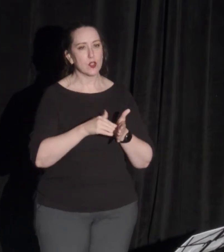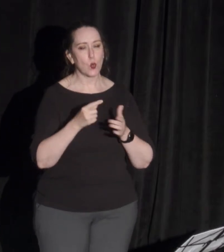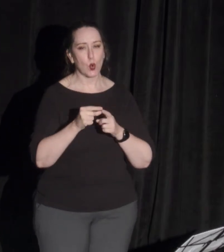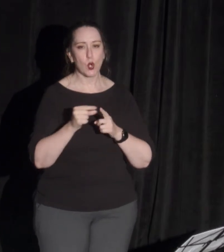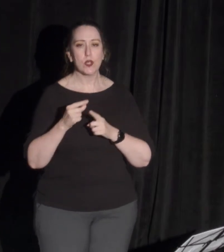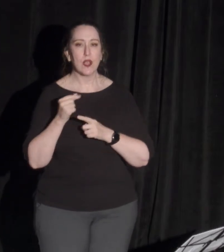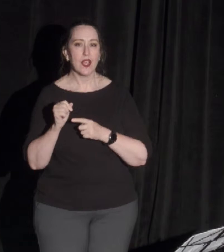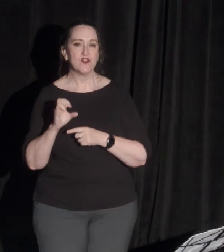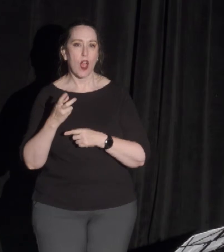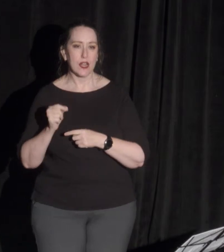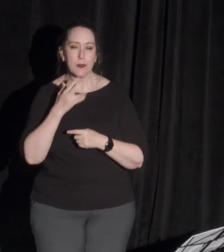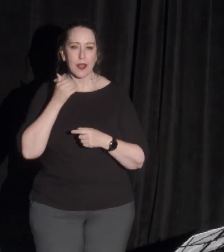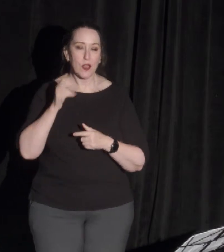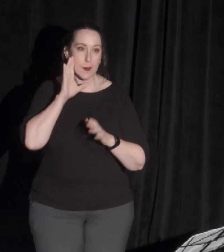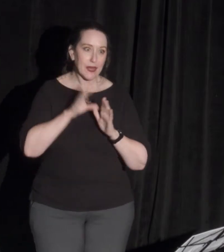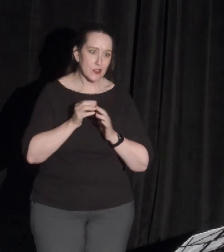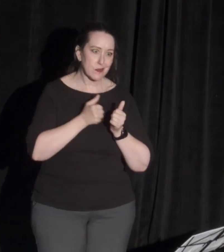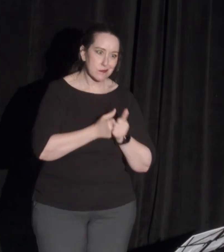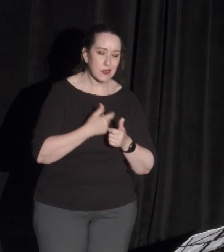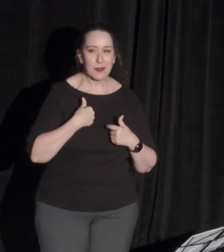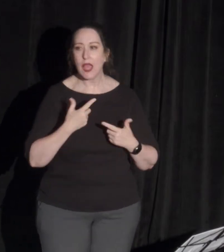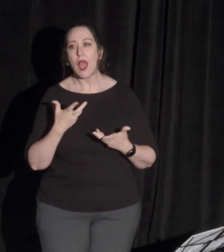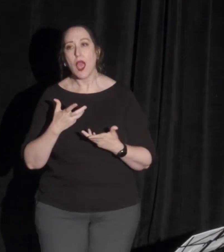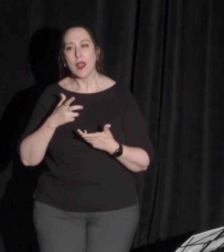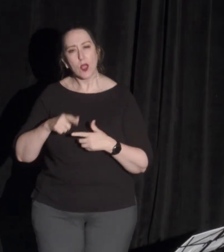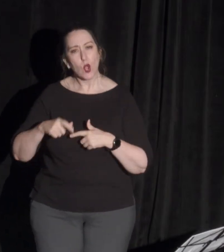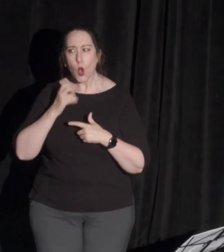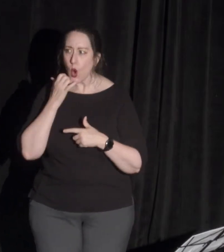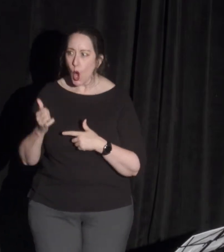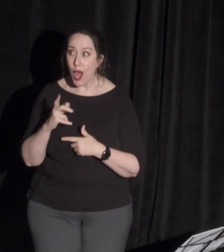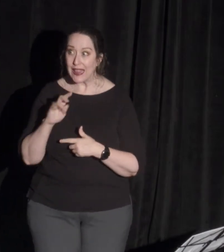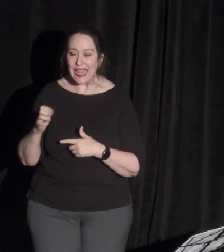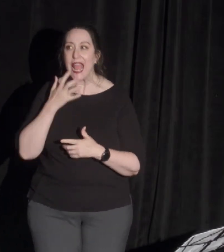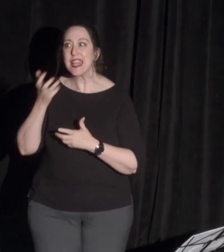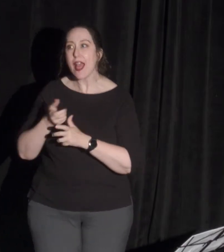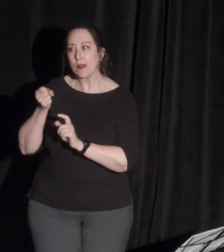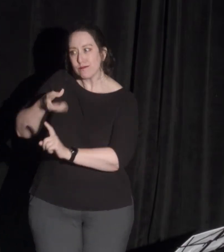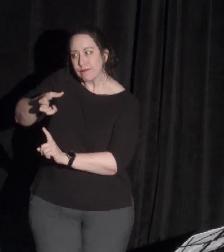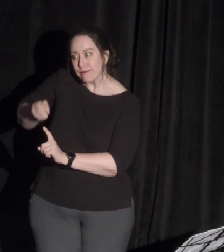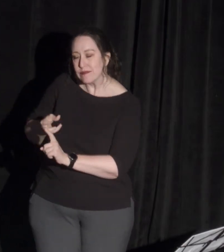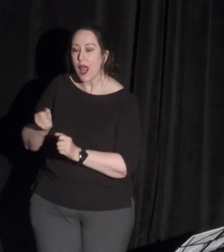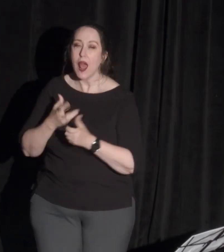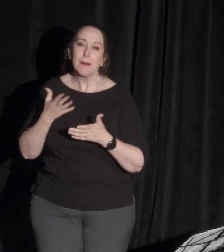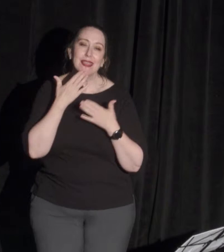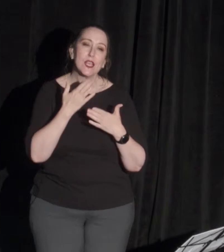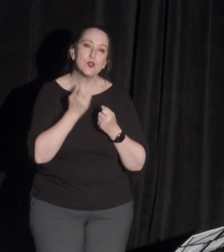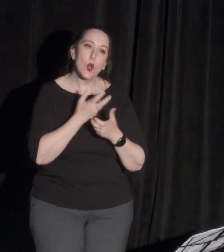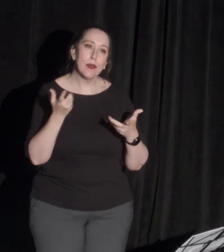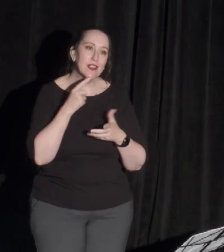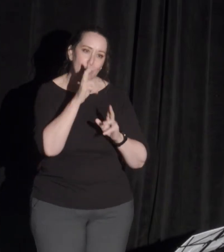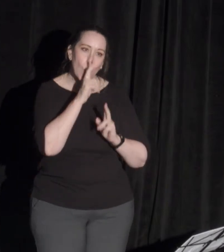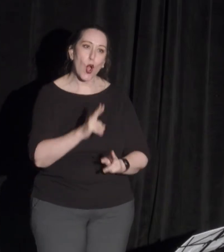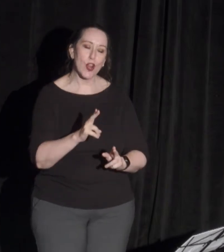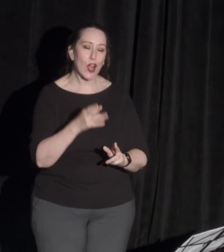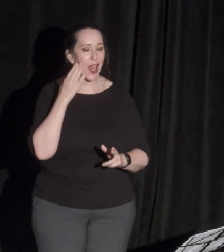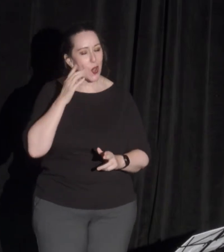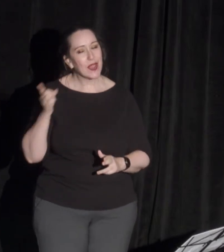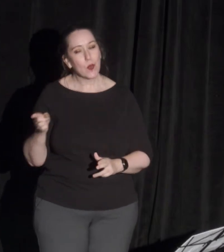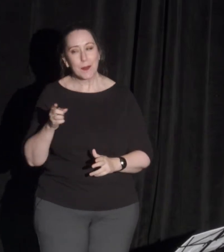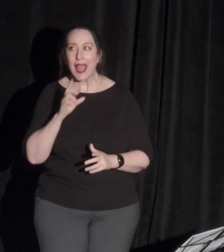better than the pictures they accompany me. I have to go call Lee and yell at him a lot, but thank you so much for this honor. I know he's going to be absolutely